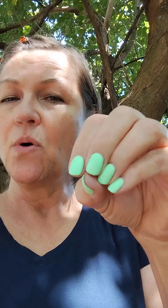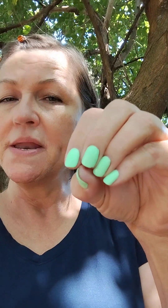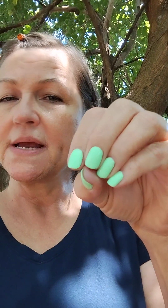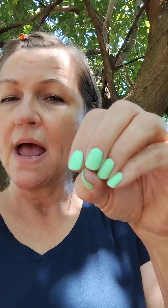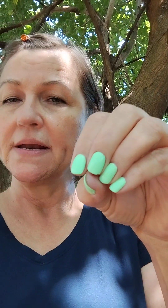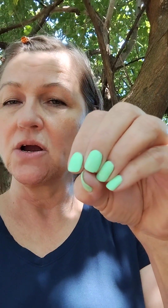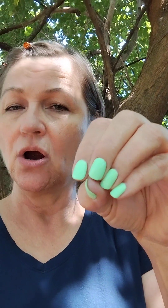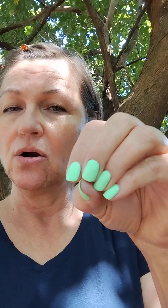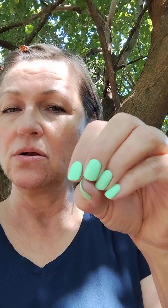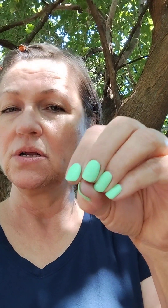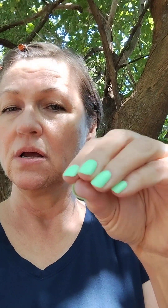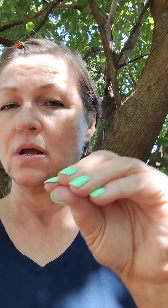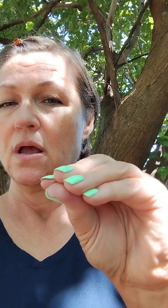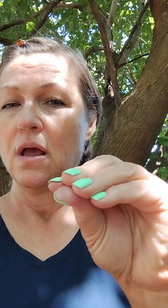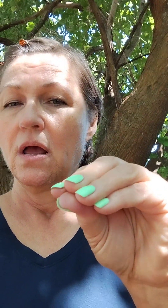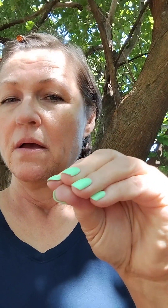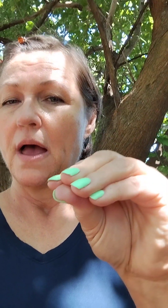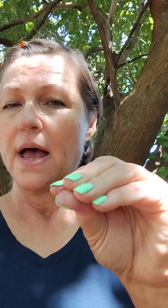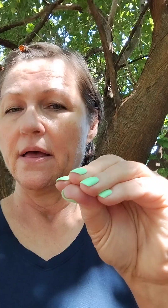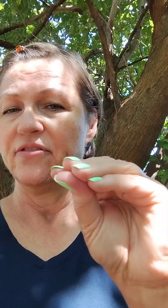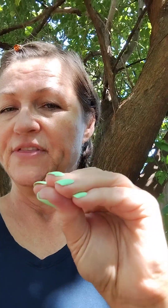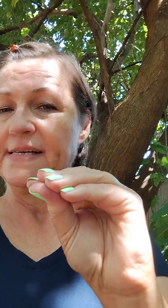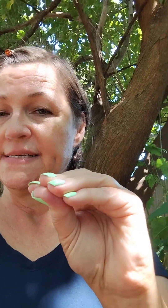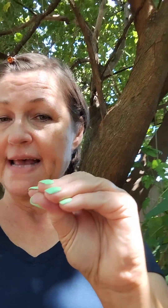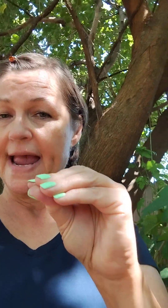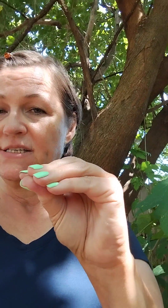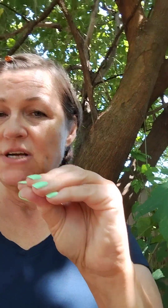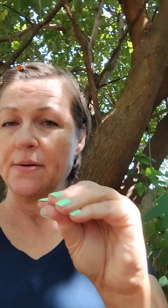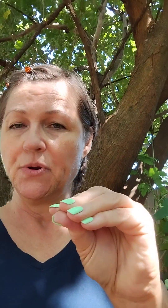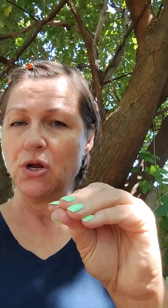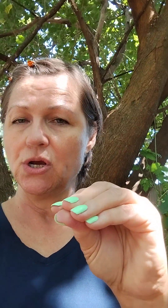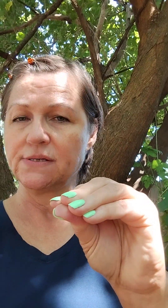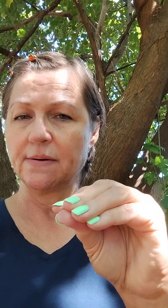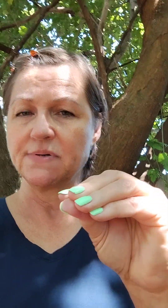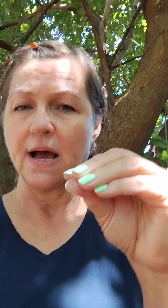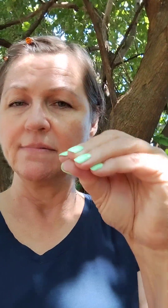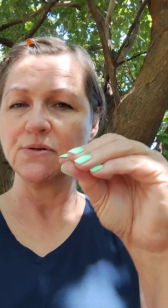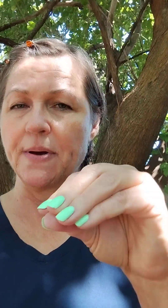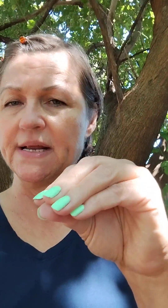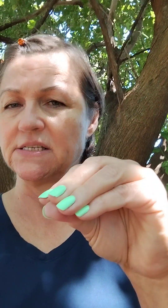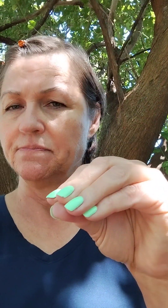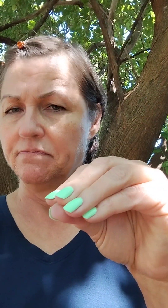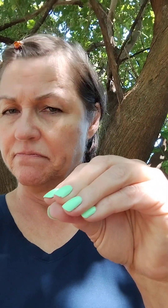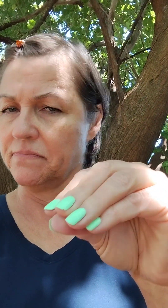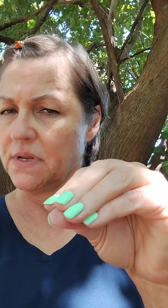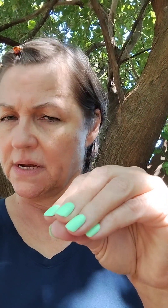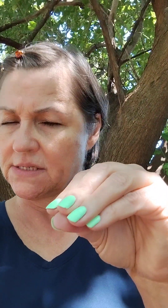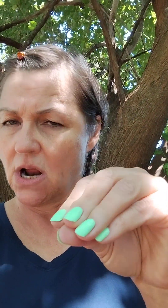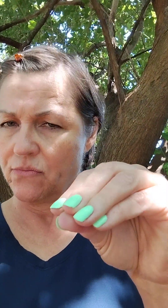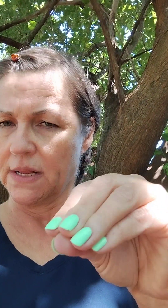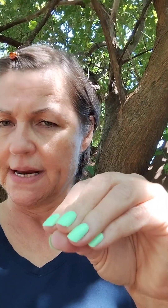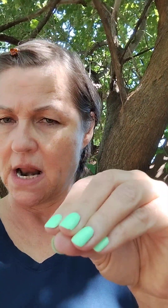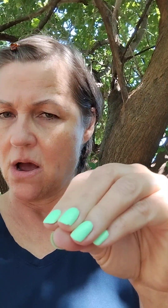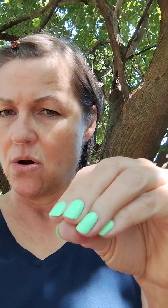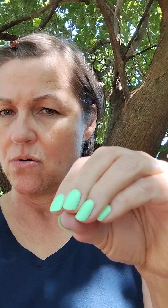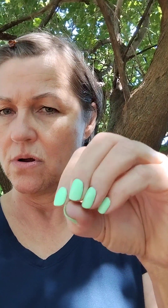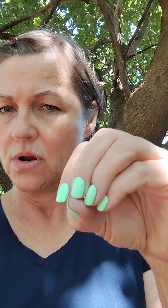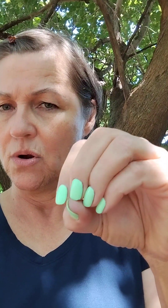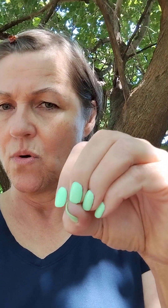want it kind of curled. This is a hand shape you use sometimes, but it's not really an O. You want